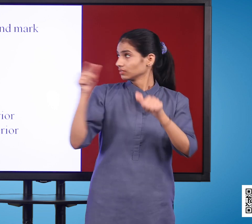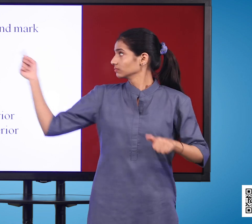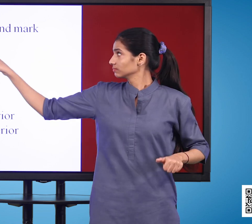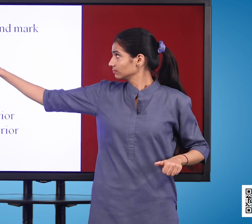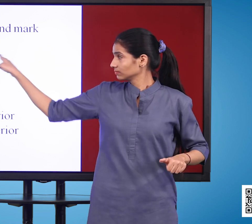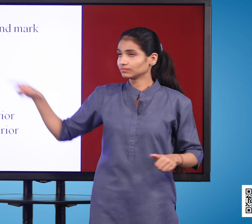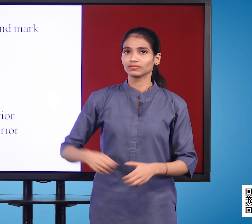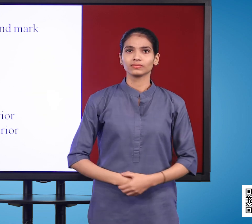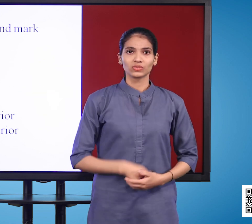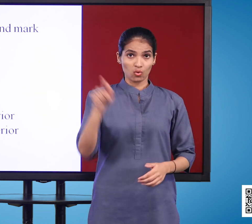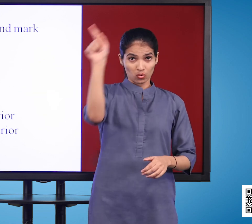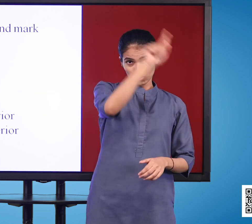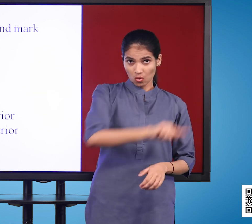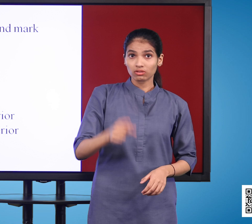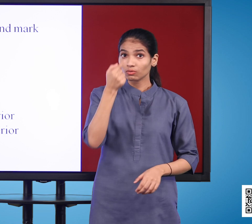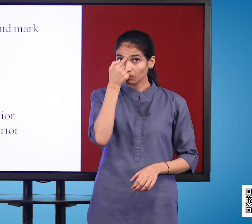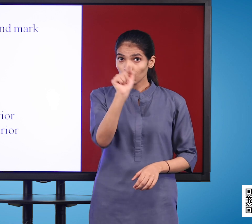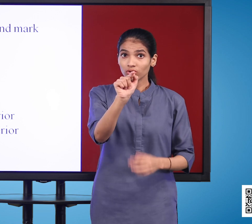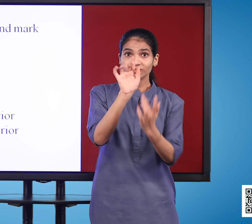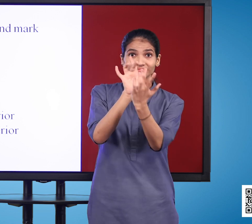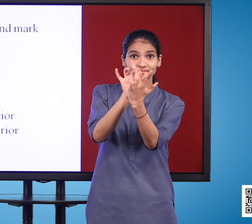A. Its center.